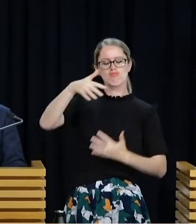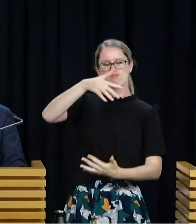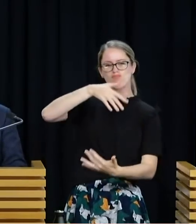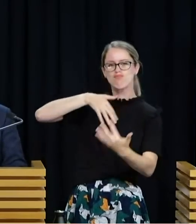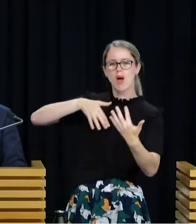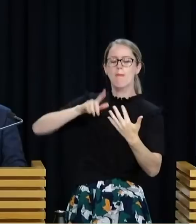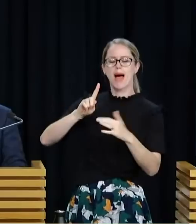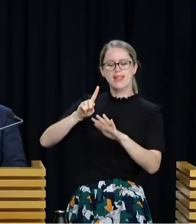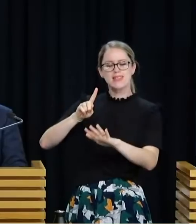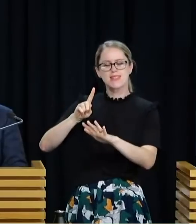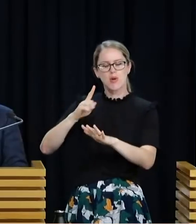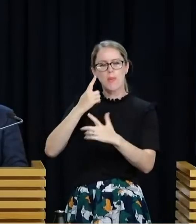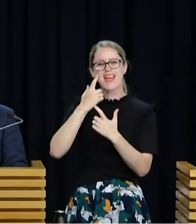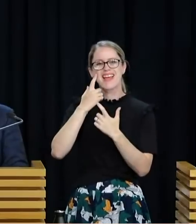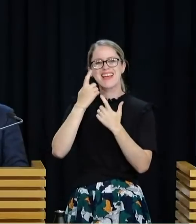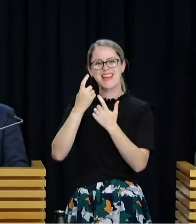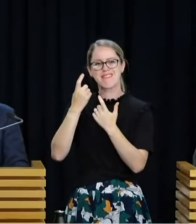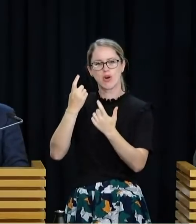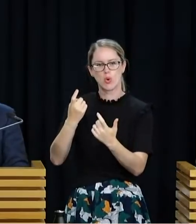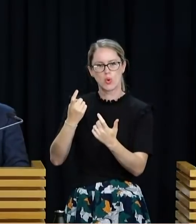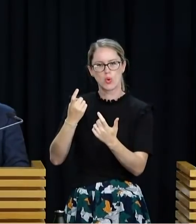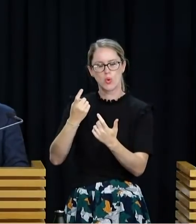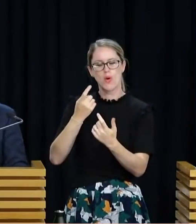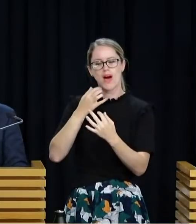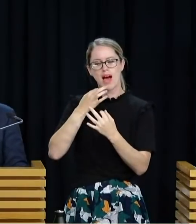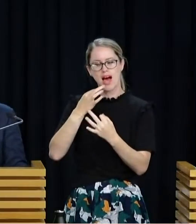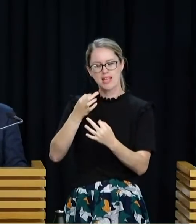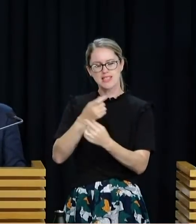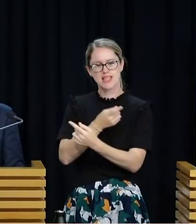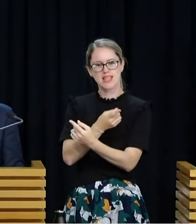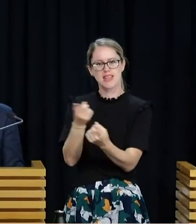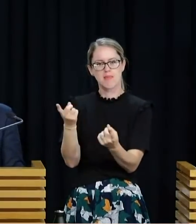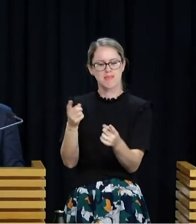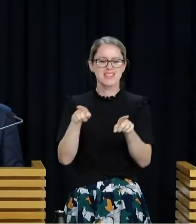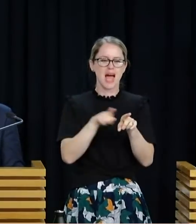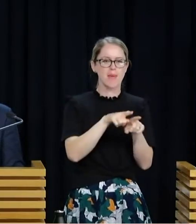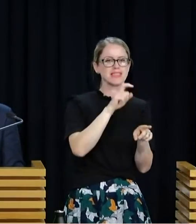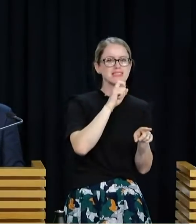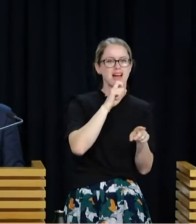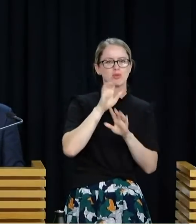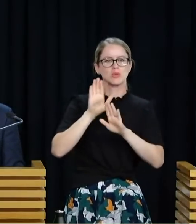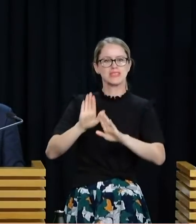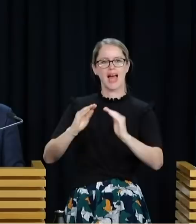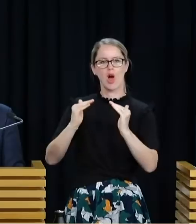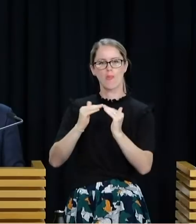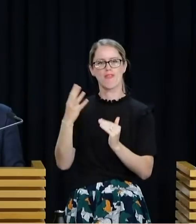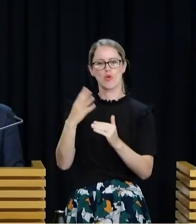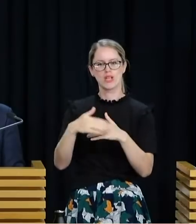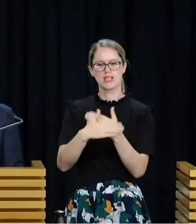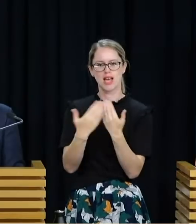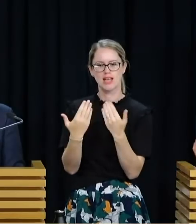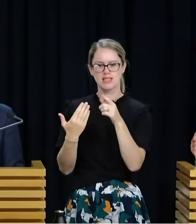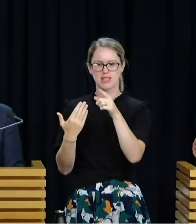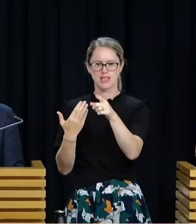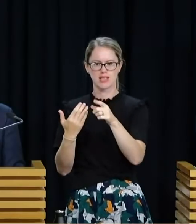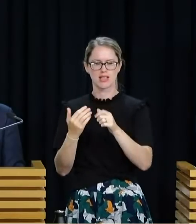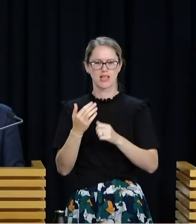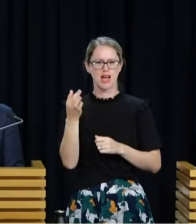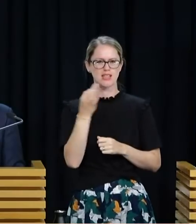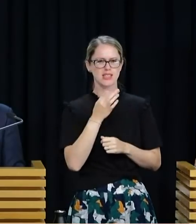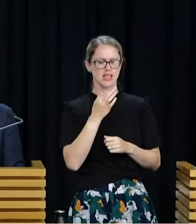they are considered casual plus, and in this instance, we are taking the same approach as if they were close contacts. What about their household members? What